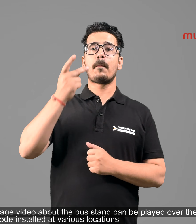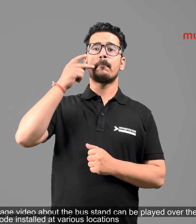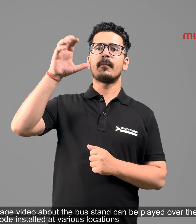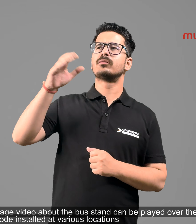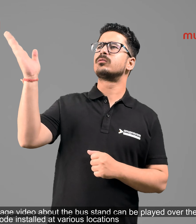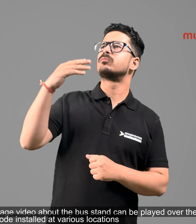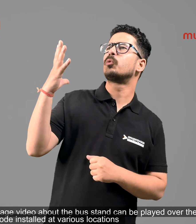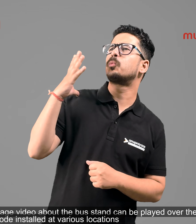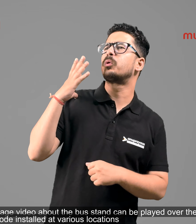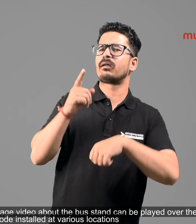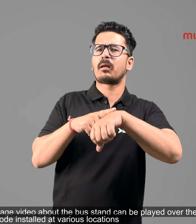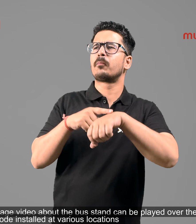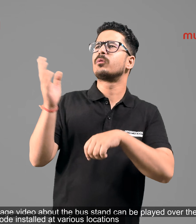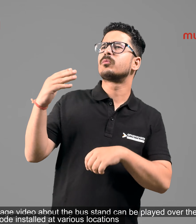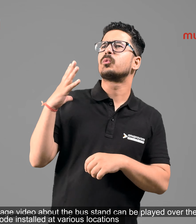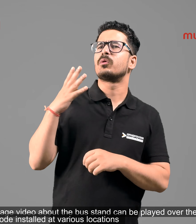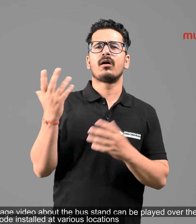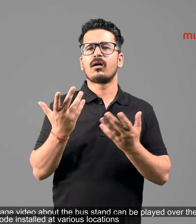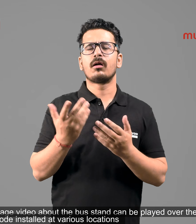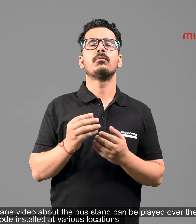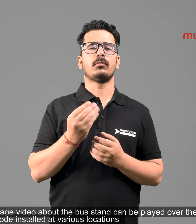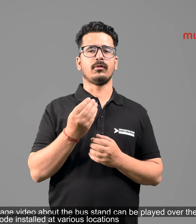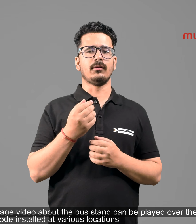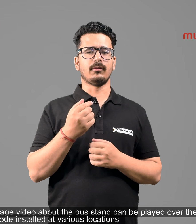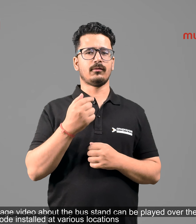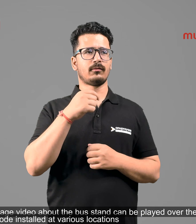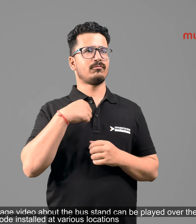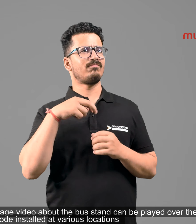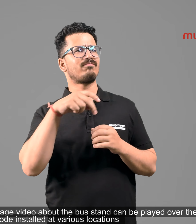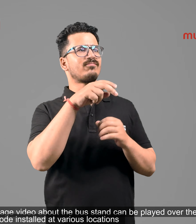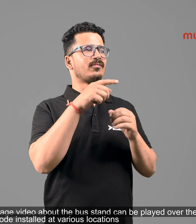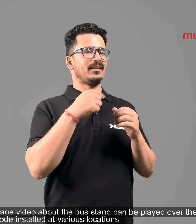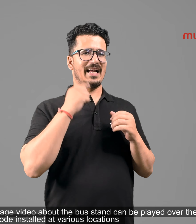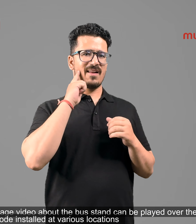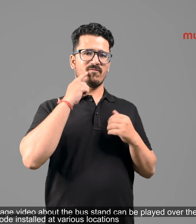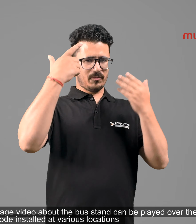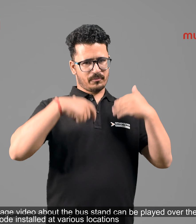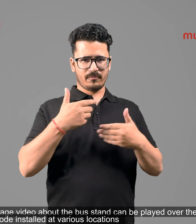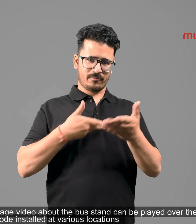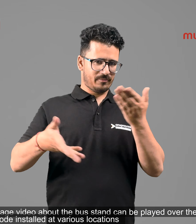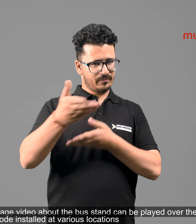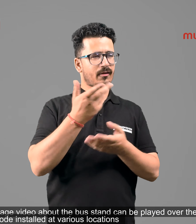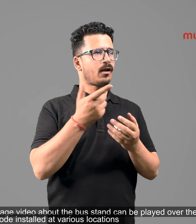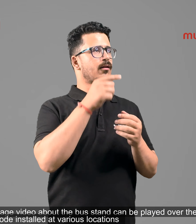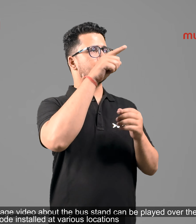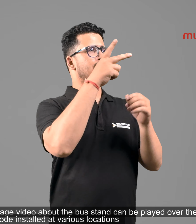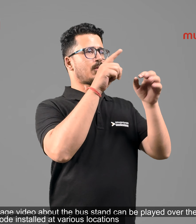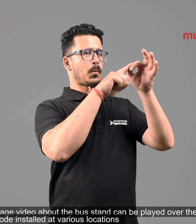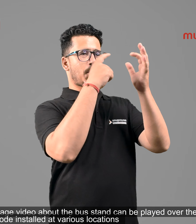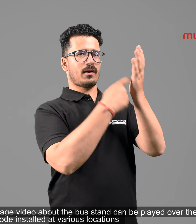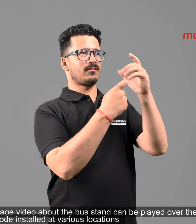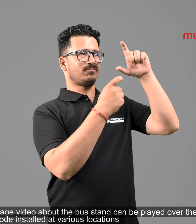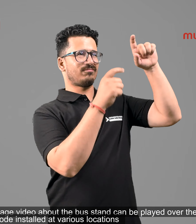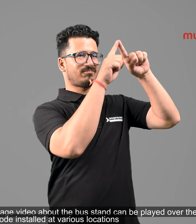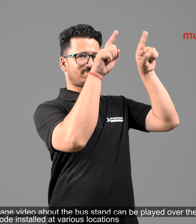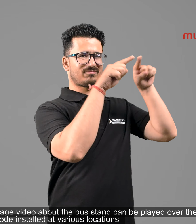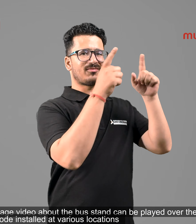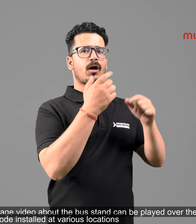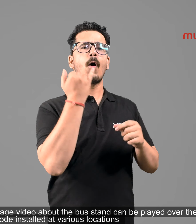This sign language video about the bus stand can be played over the phone by scanning the code installed